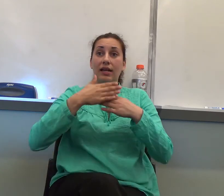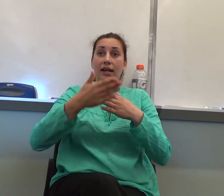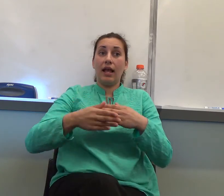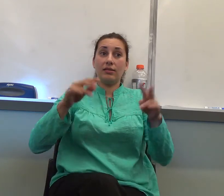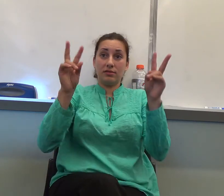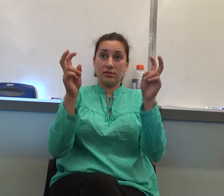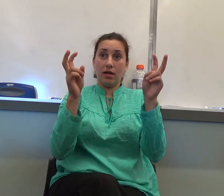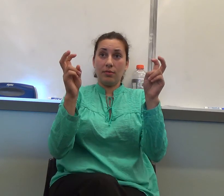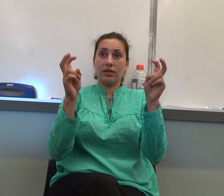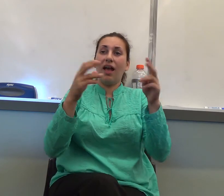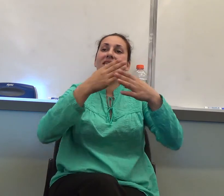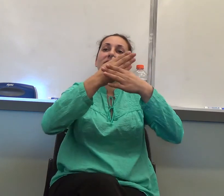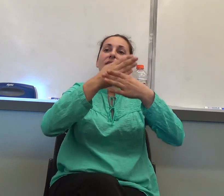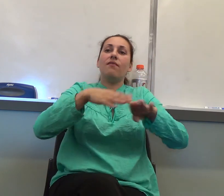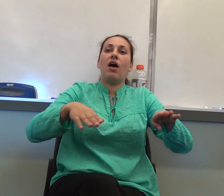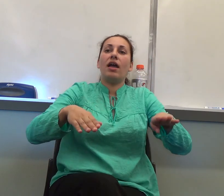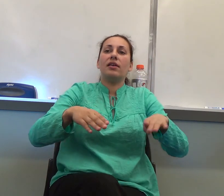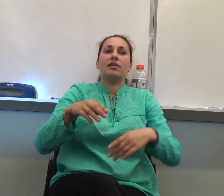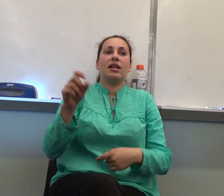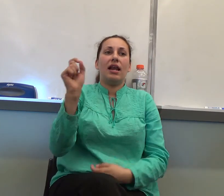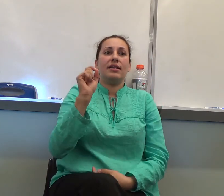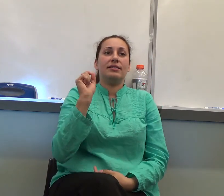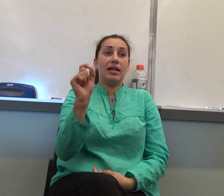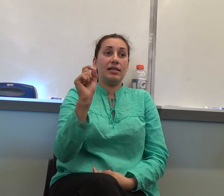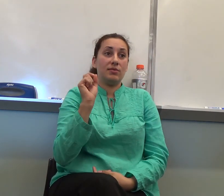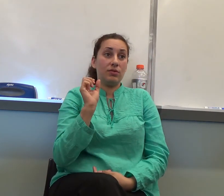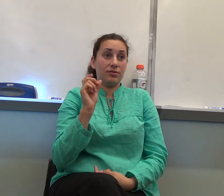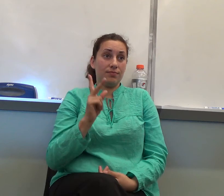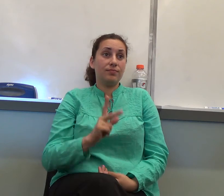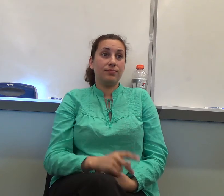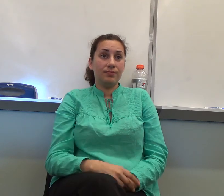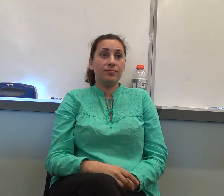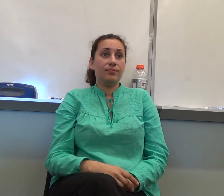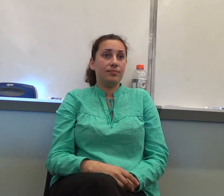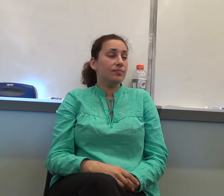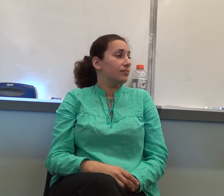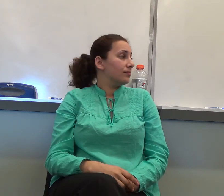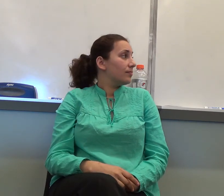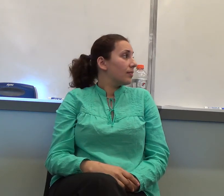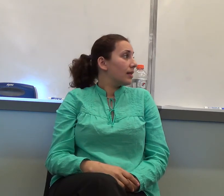decimals. As soon as the pencil sharpeners you can't do this with